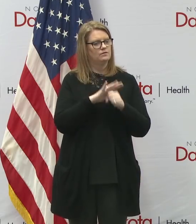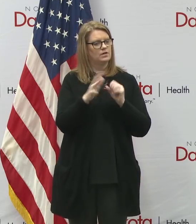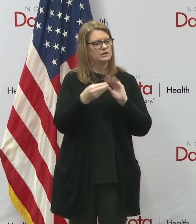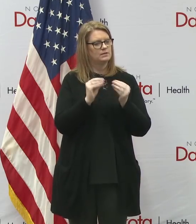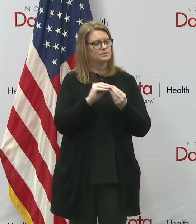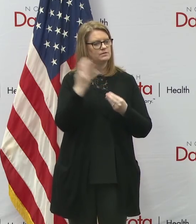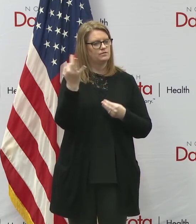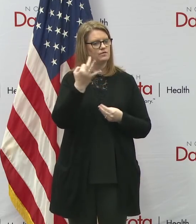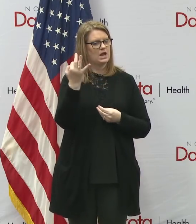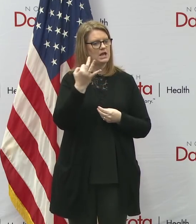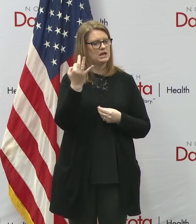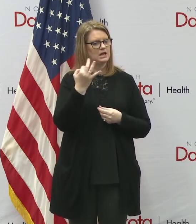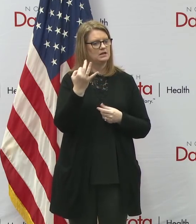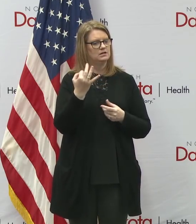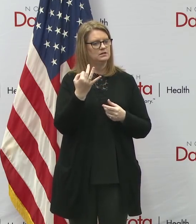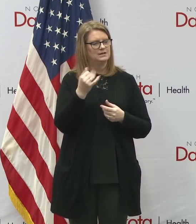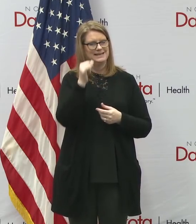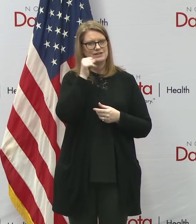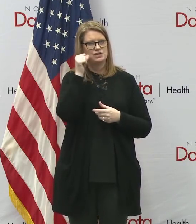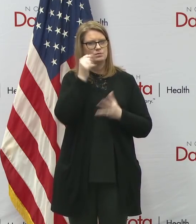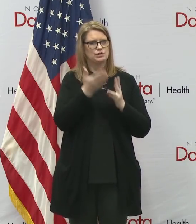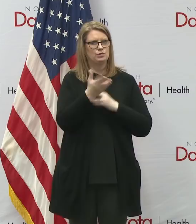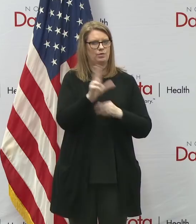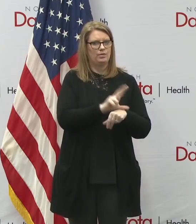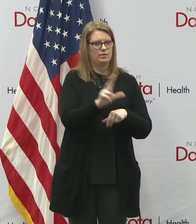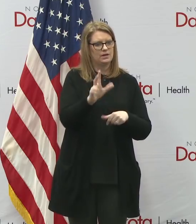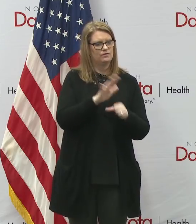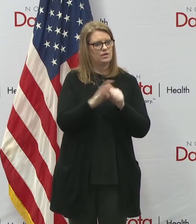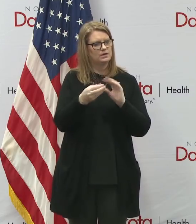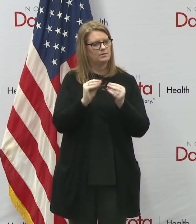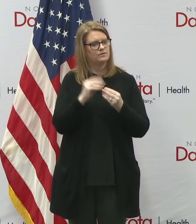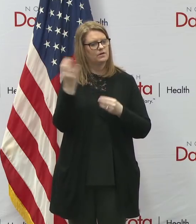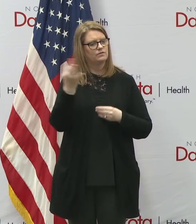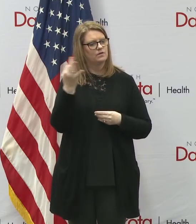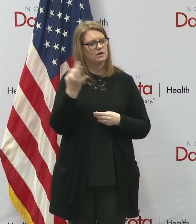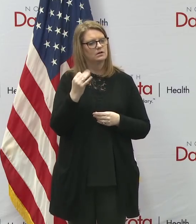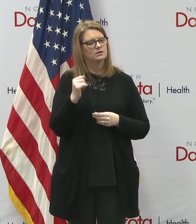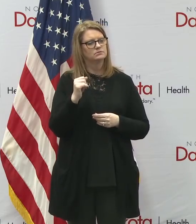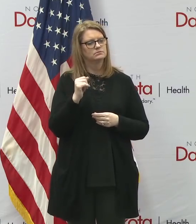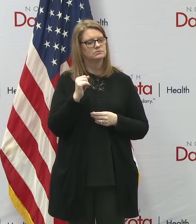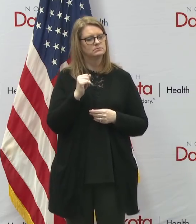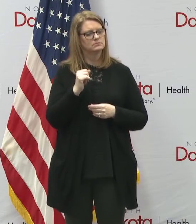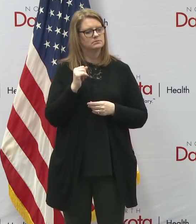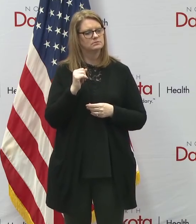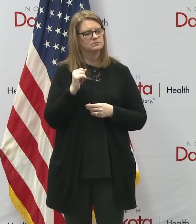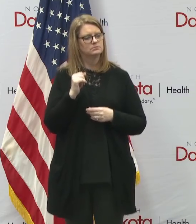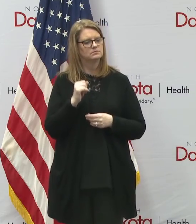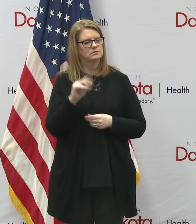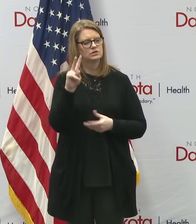we reported them through 3 o'clock yesterday. The full number for Friday ended up at